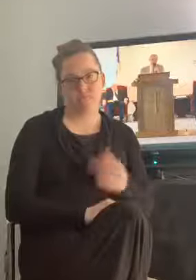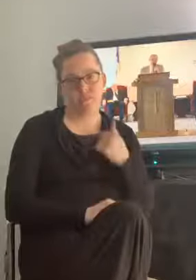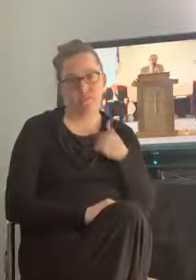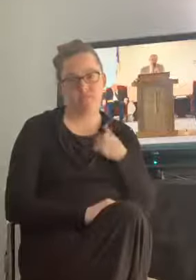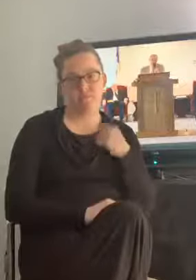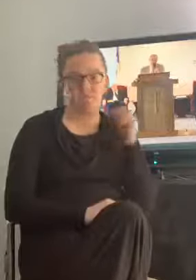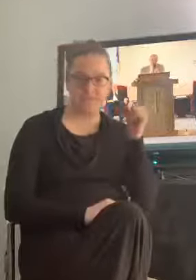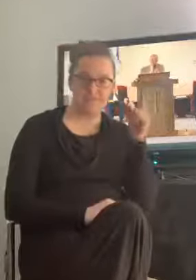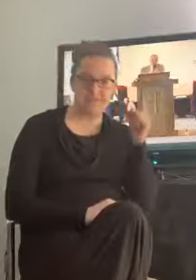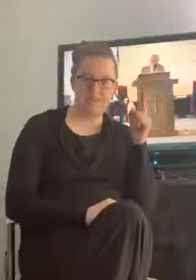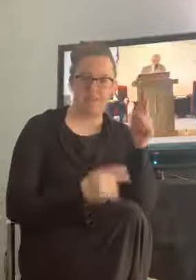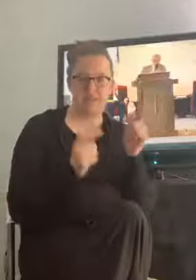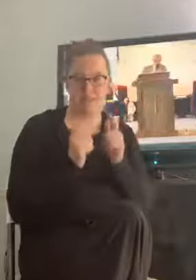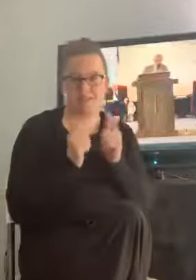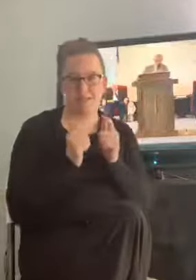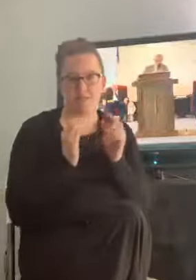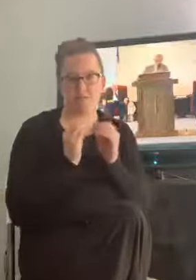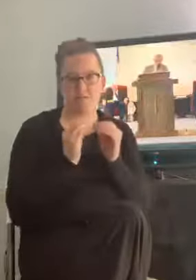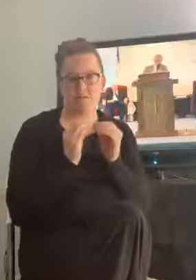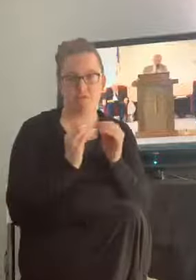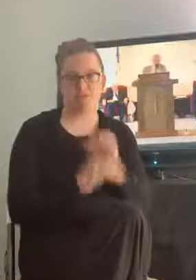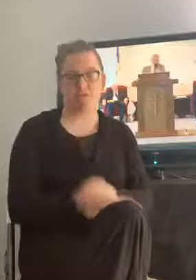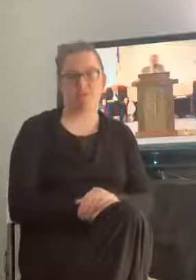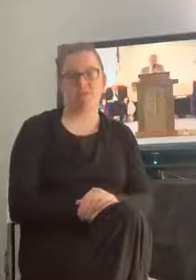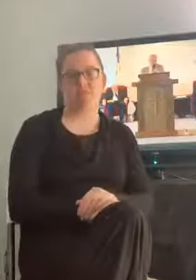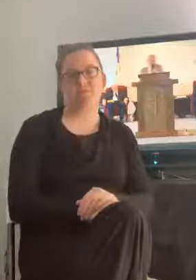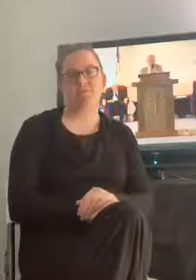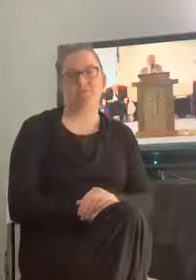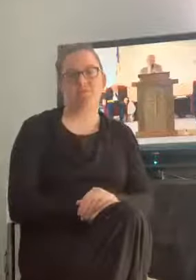inclined to use technology,